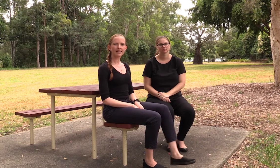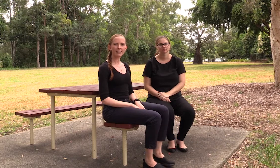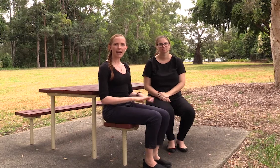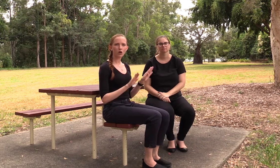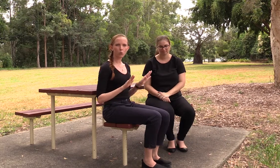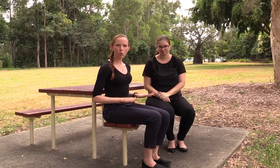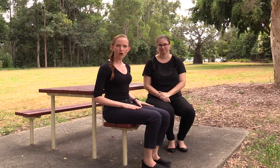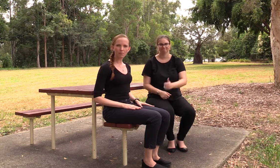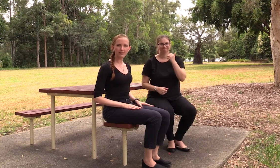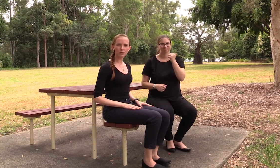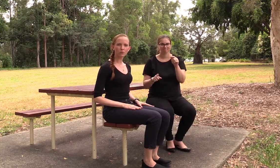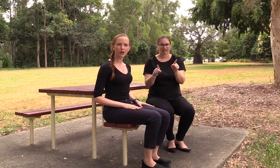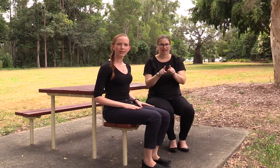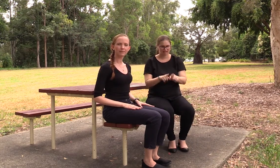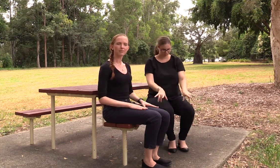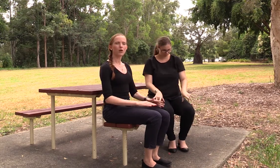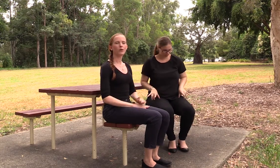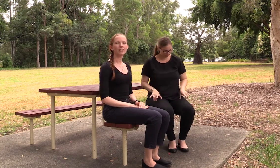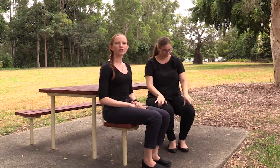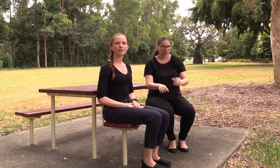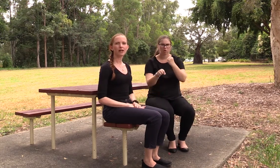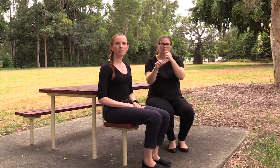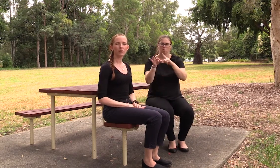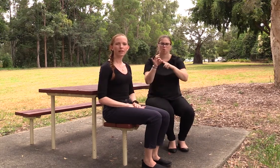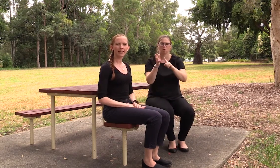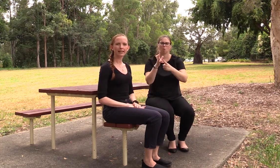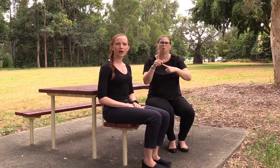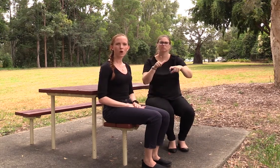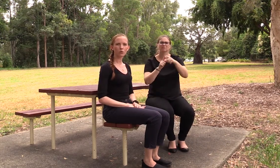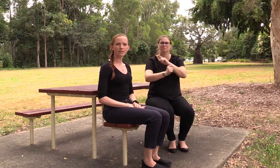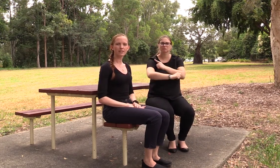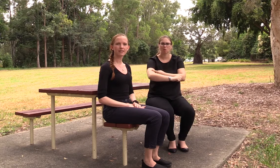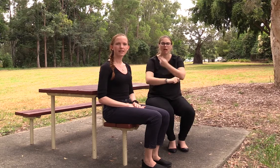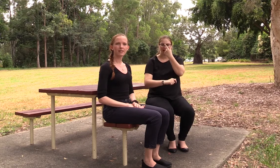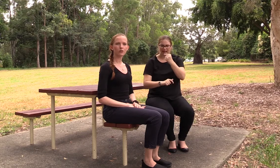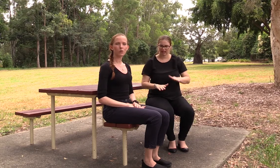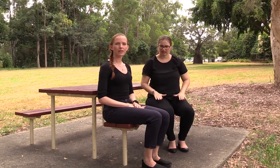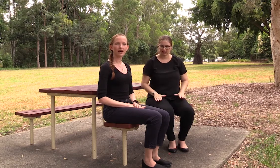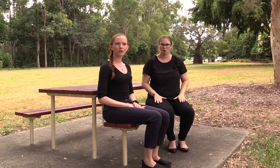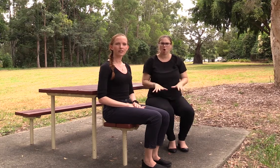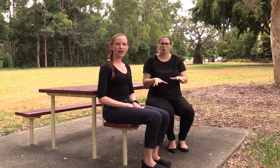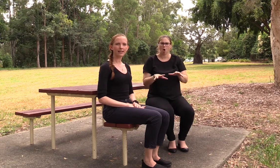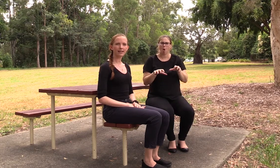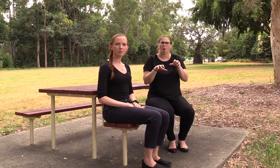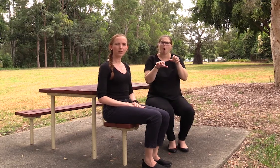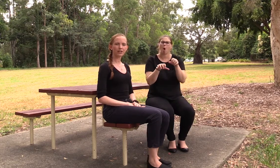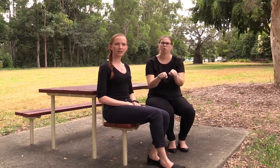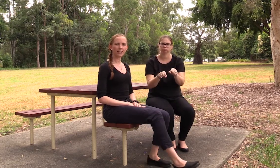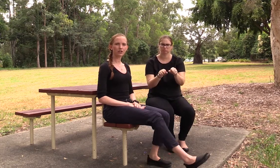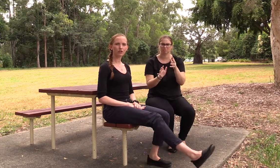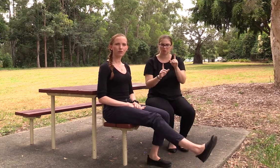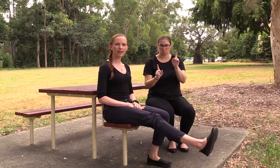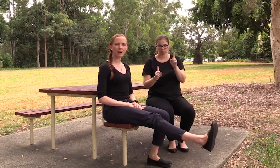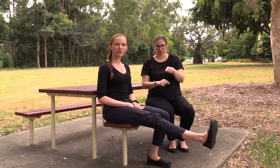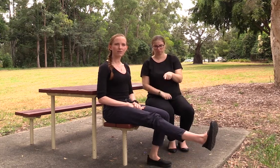Now, to get our quad muscles working, we can do some leg holds. So what that looks like is putting your